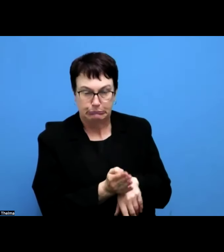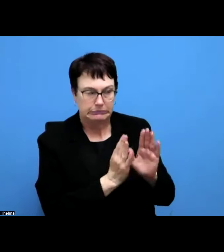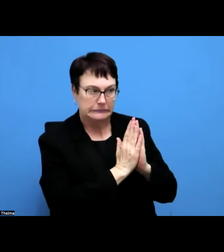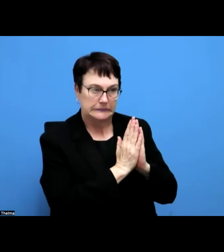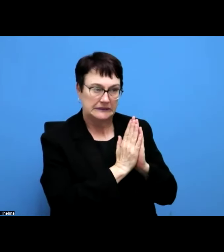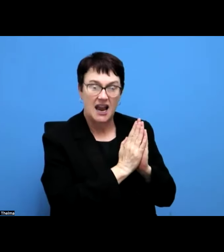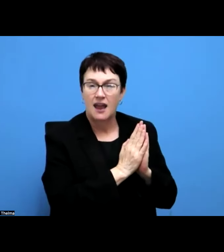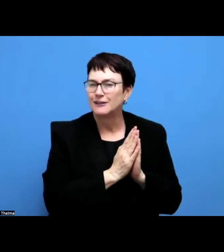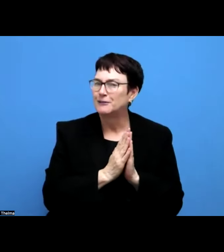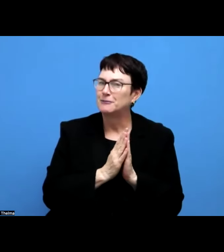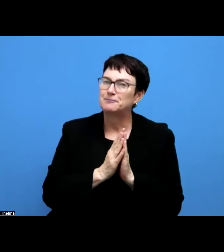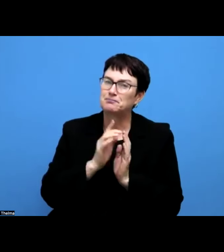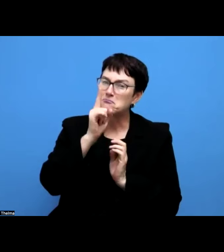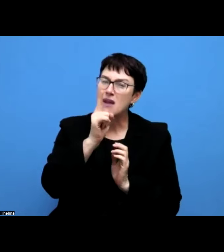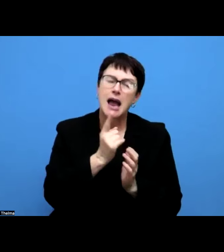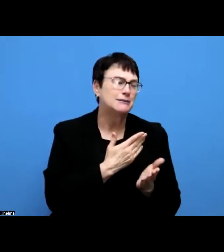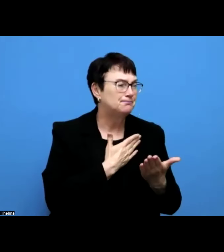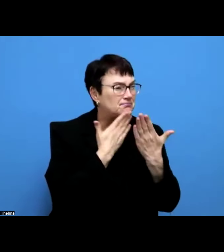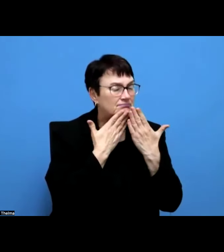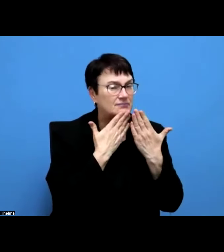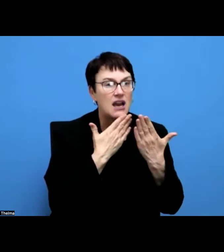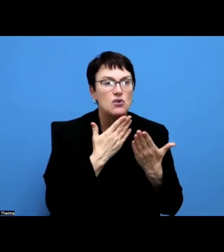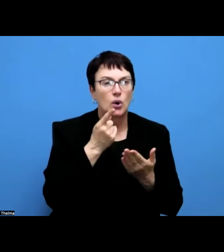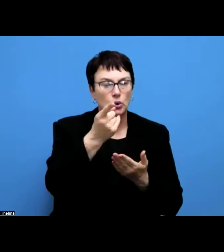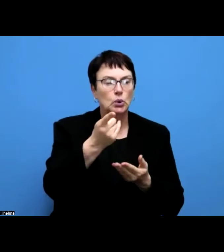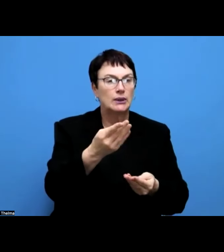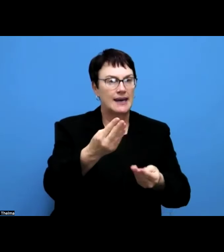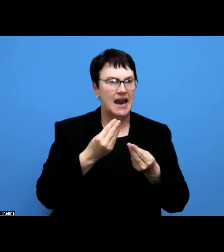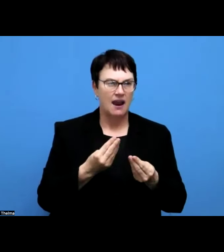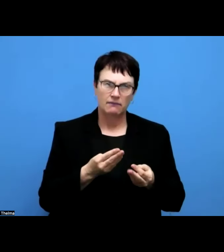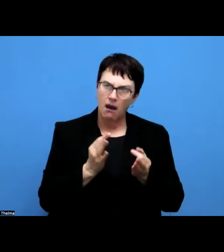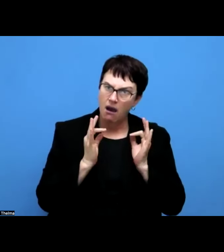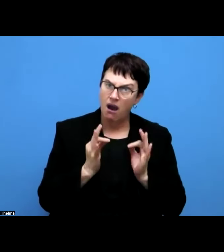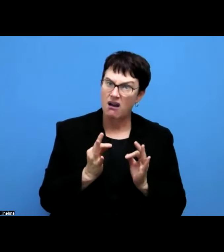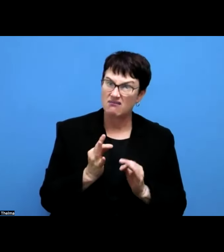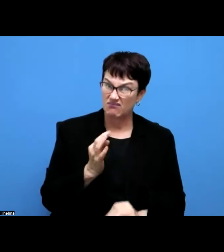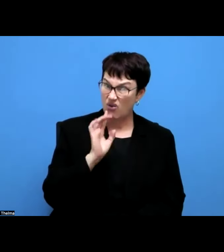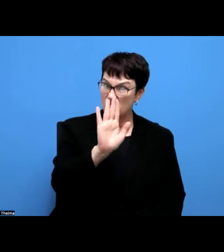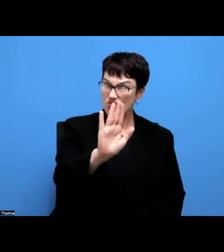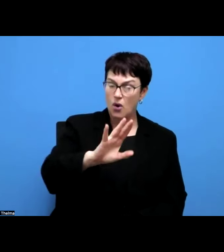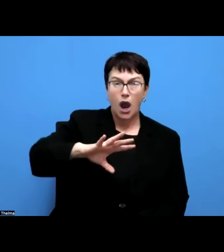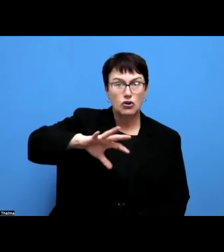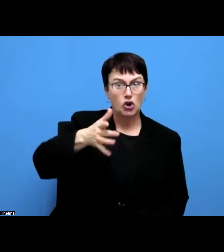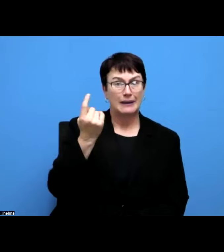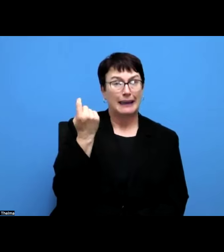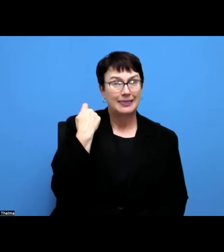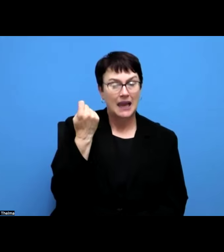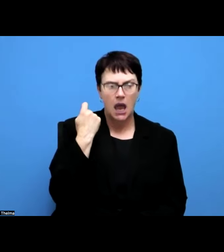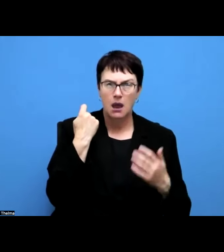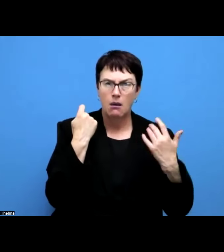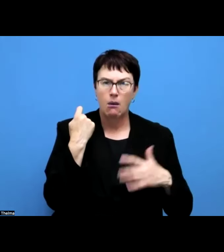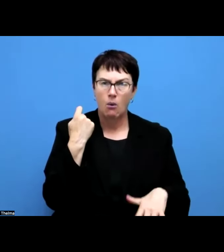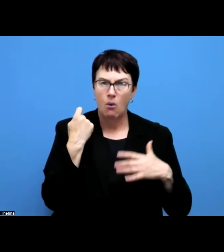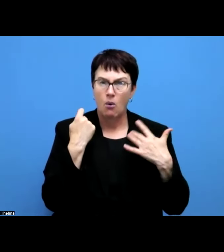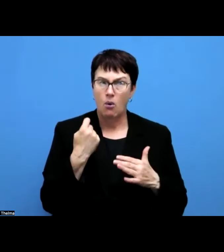guiding us for a very concrete example in a country, which is many participants are